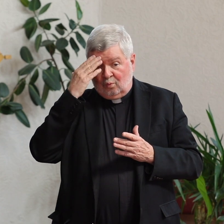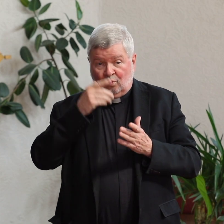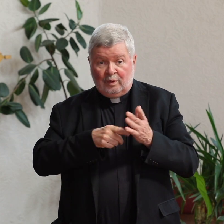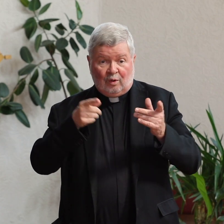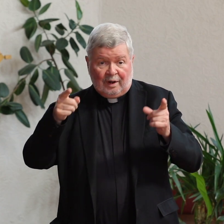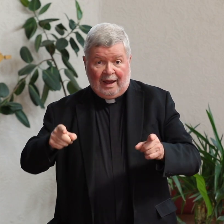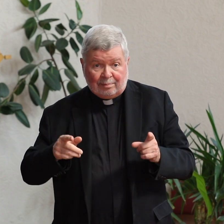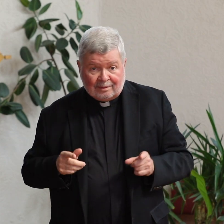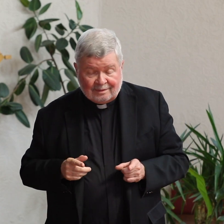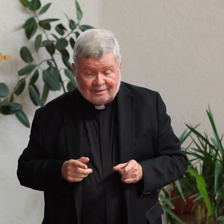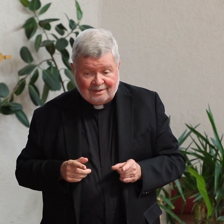We know what happened.